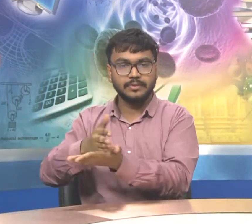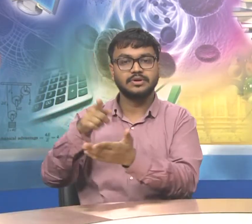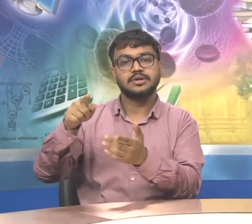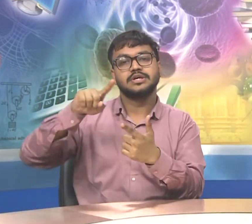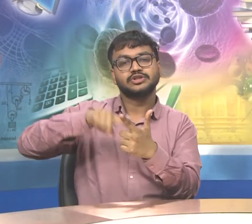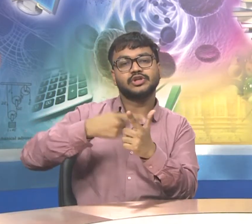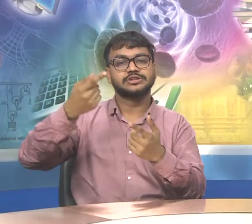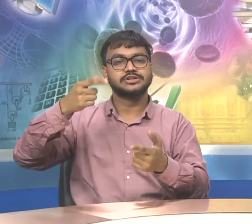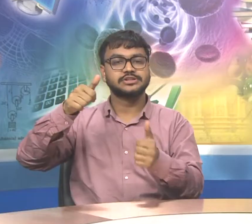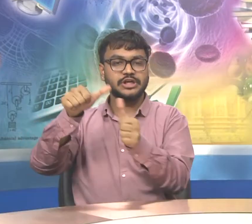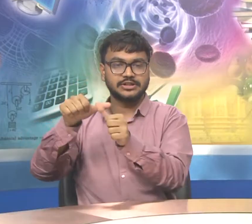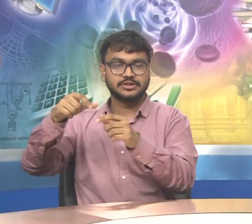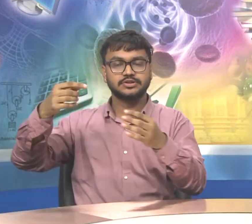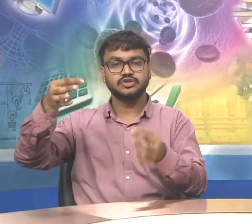activism.